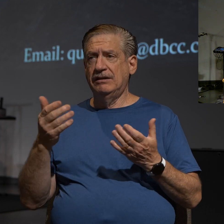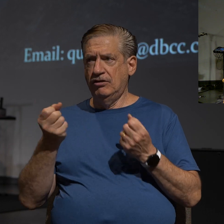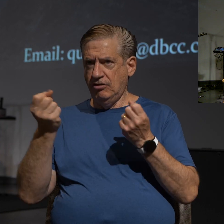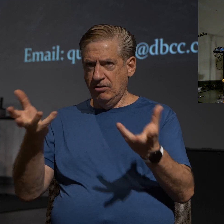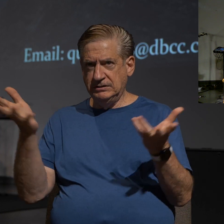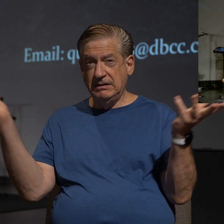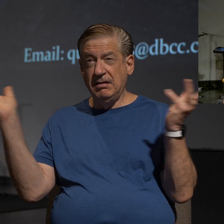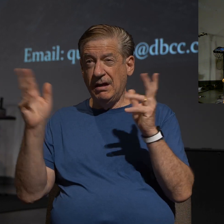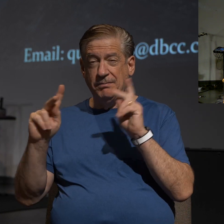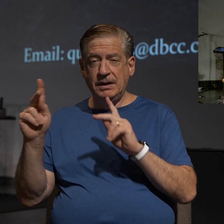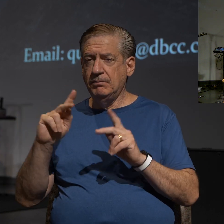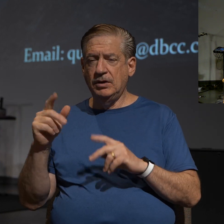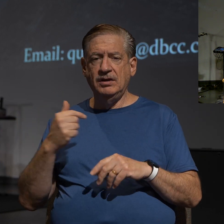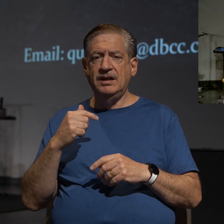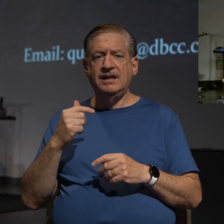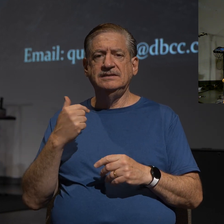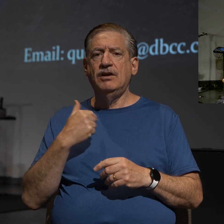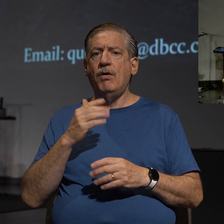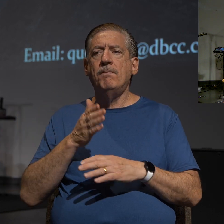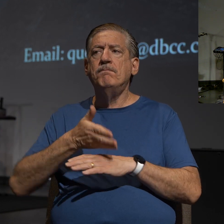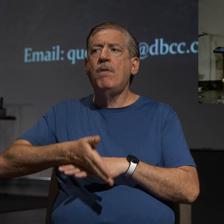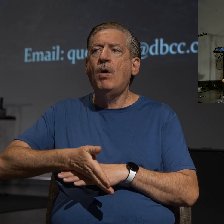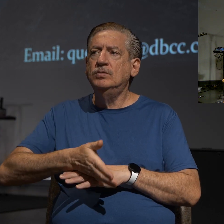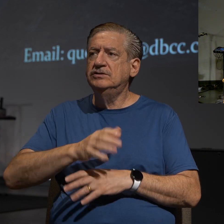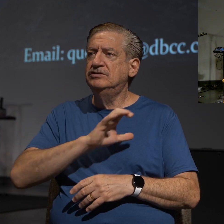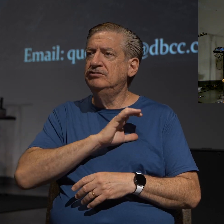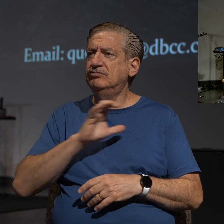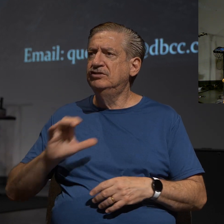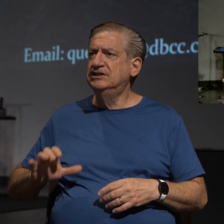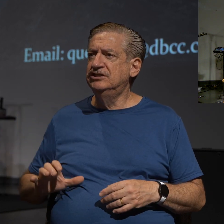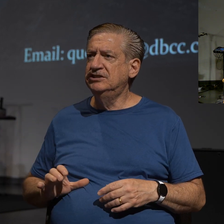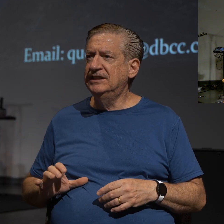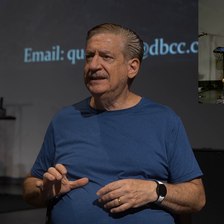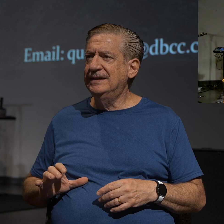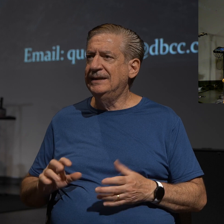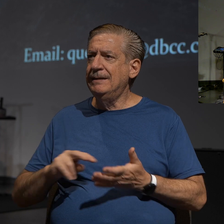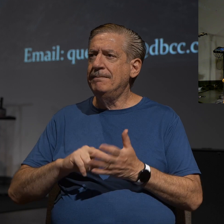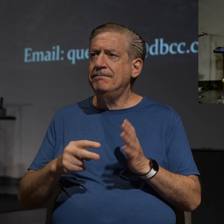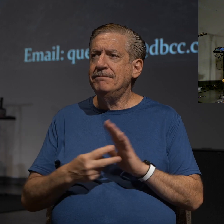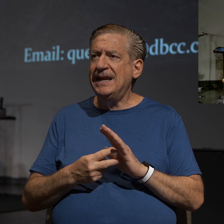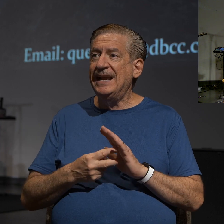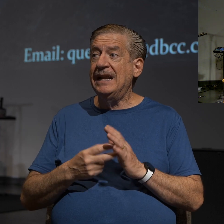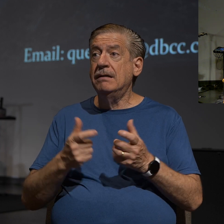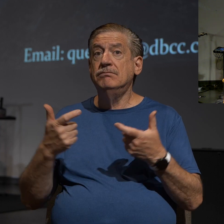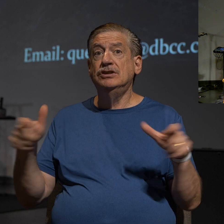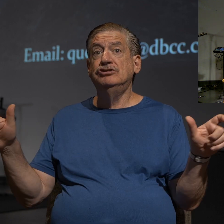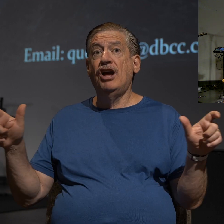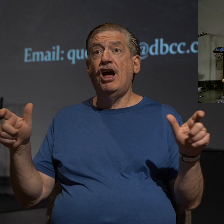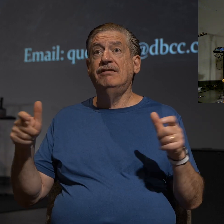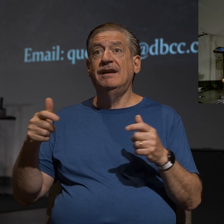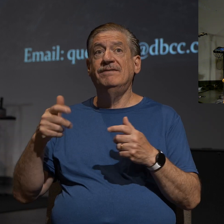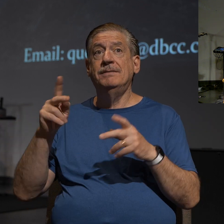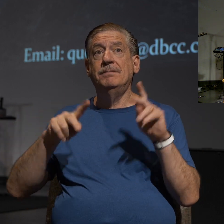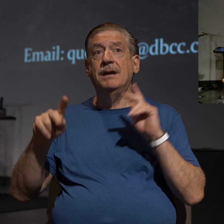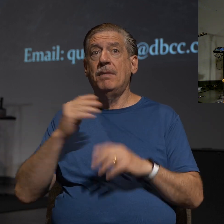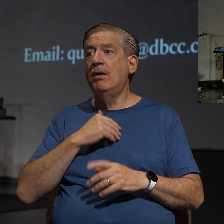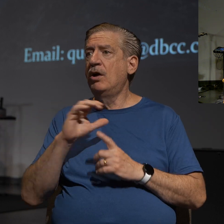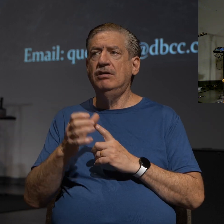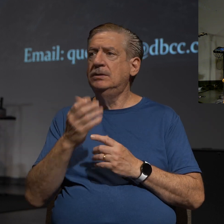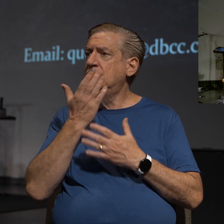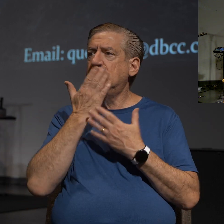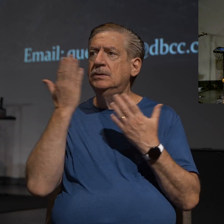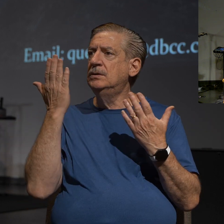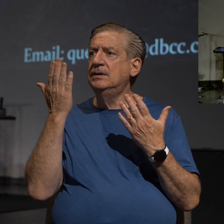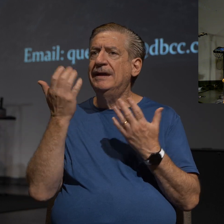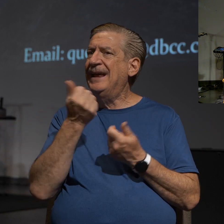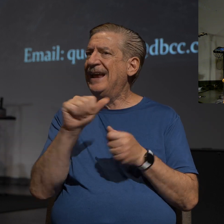describe what we're now living in as post-Christian. Meaning the majority of people in our culture don't really have